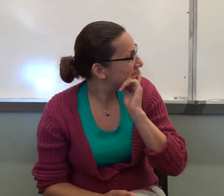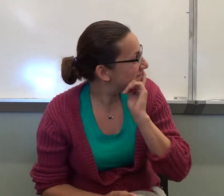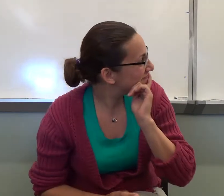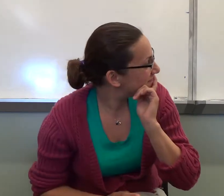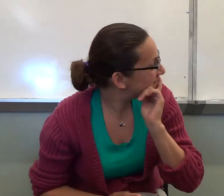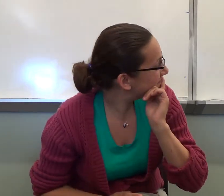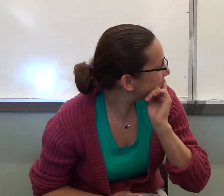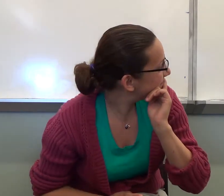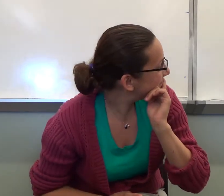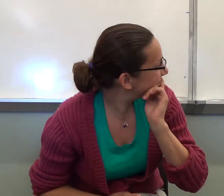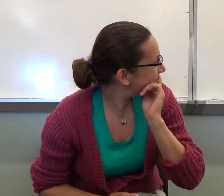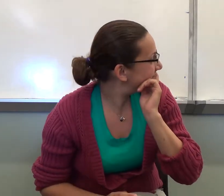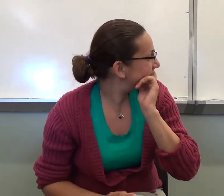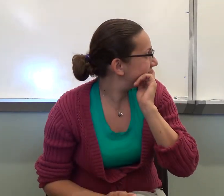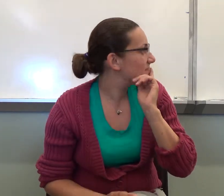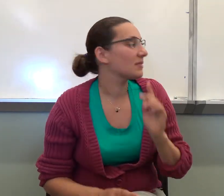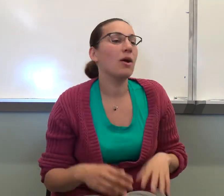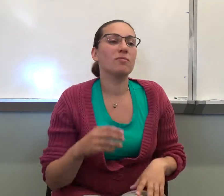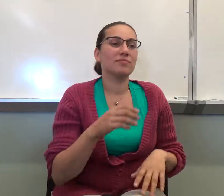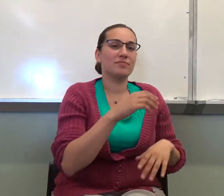times numbers.